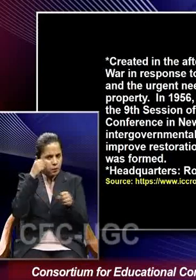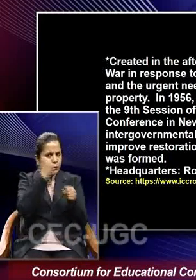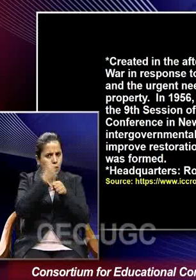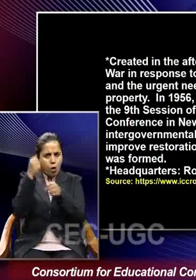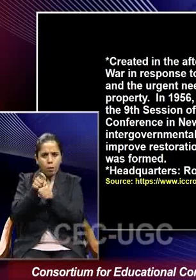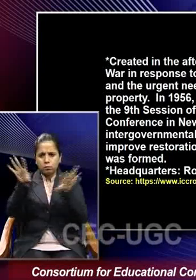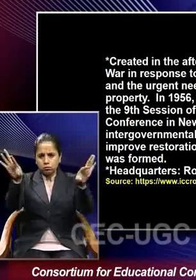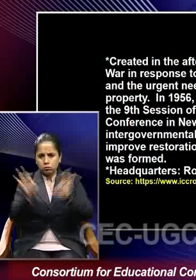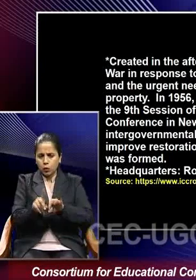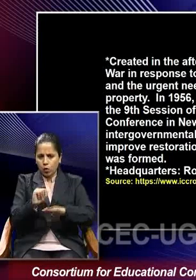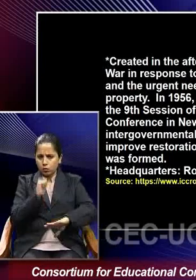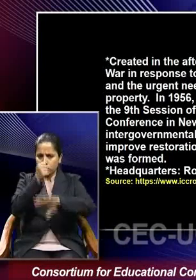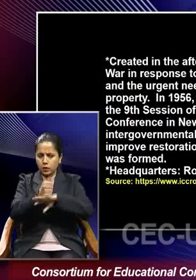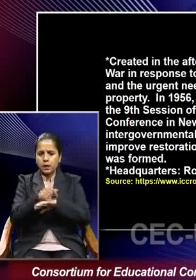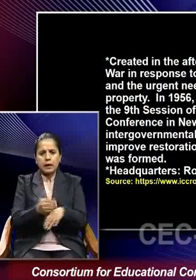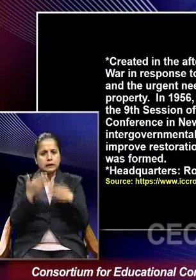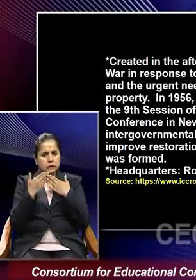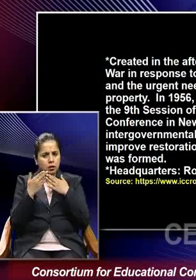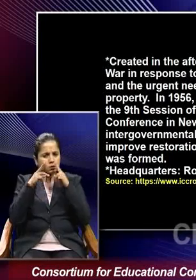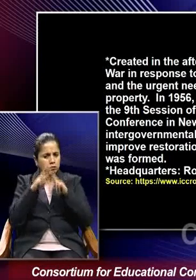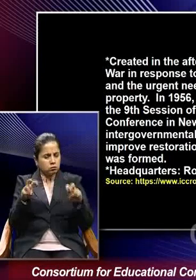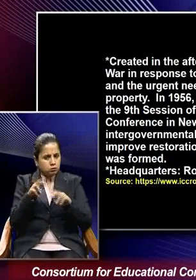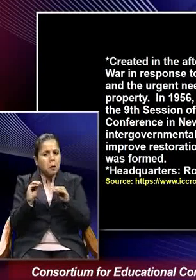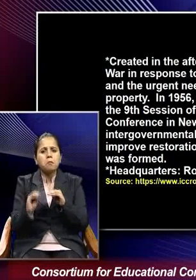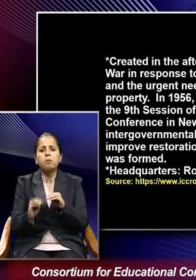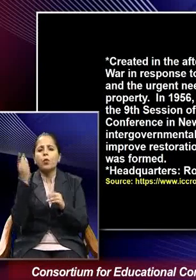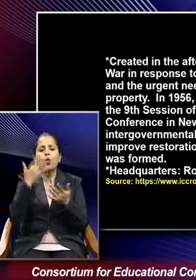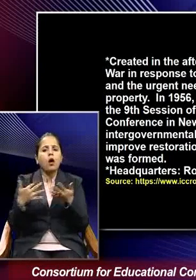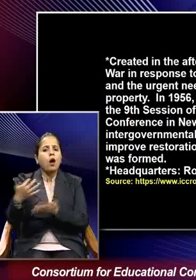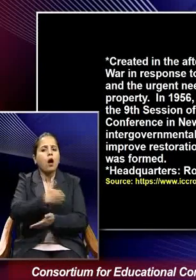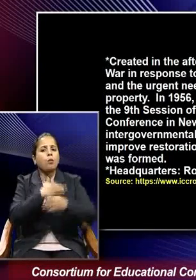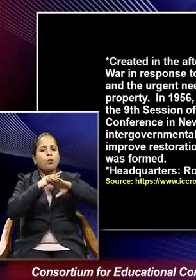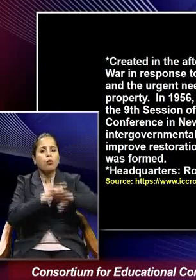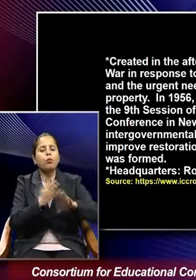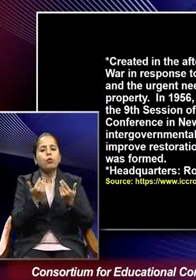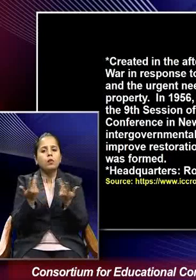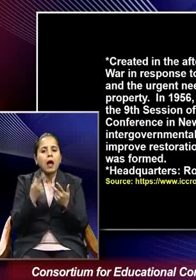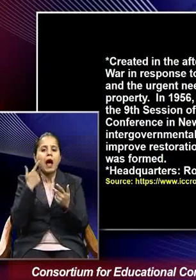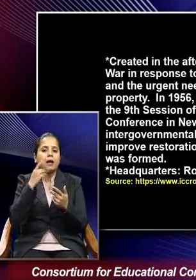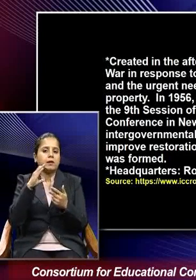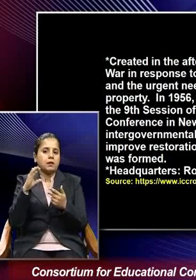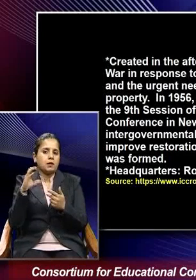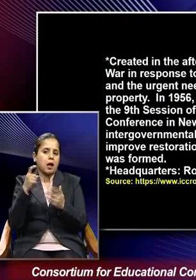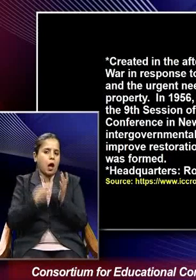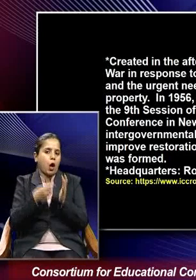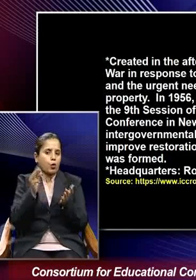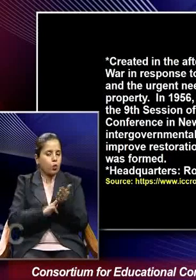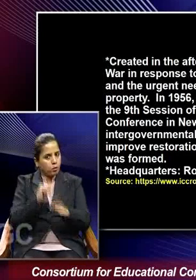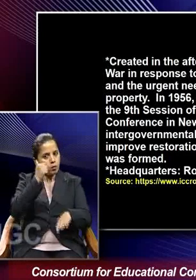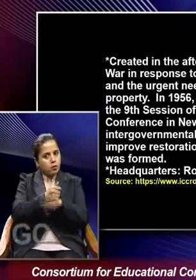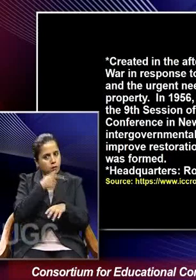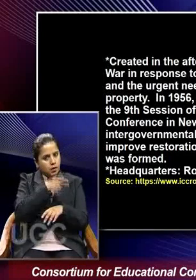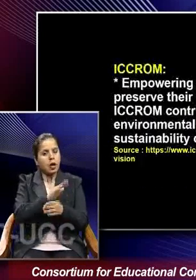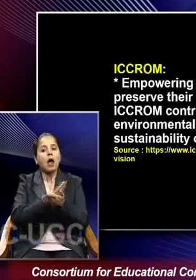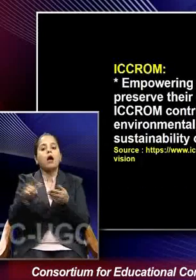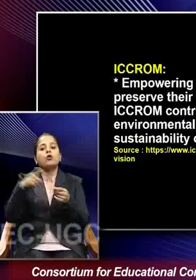center to study and improve restoration methods, and so ICCROM was formed. It is headquartered in